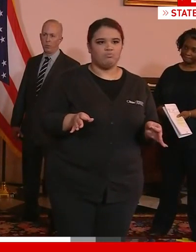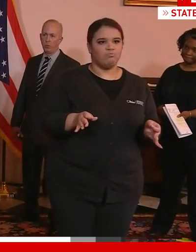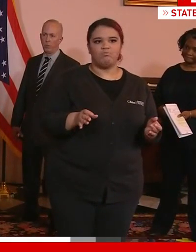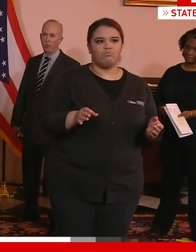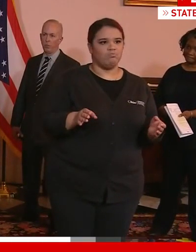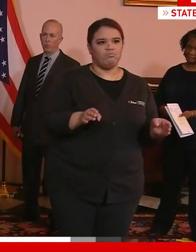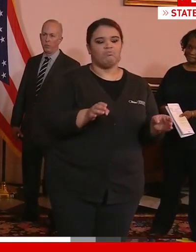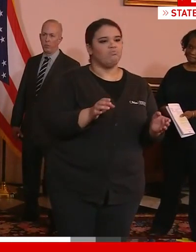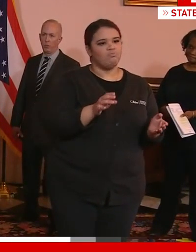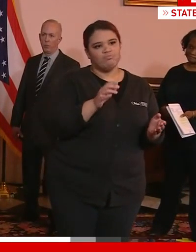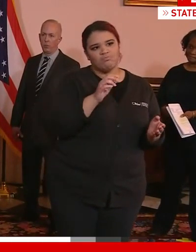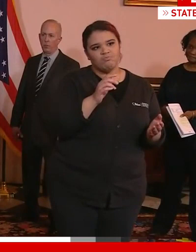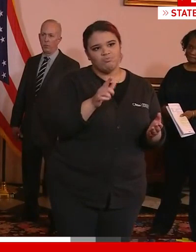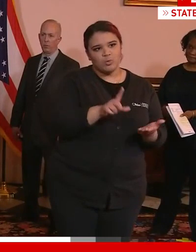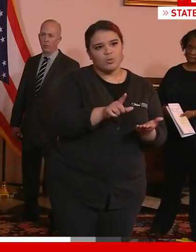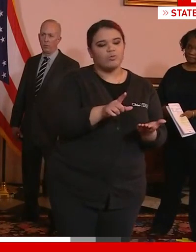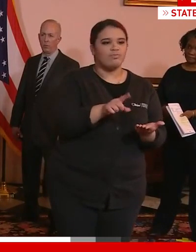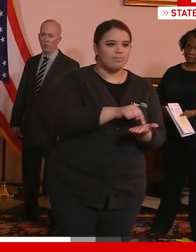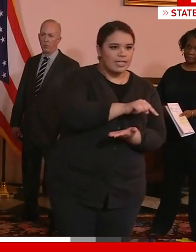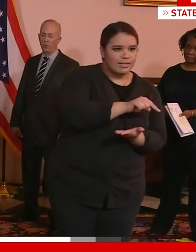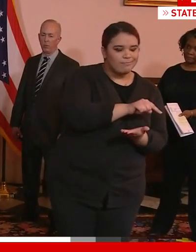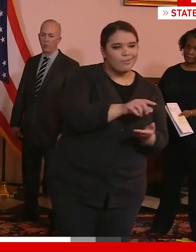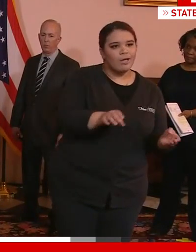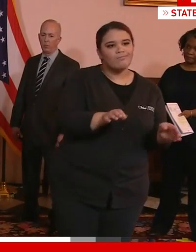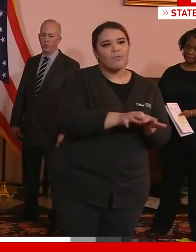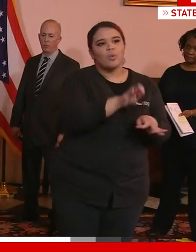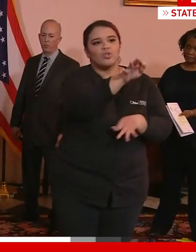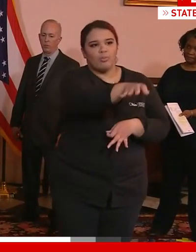elected official colleagues from around the state who